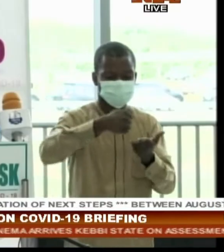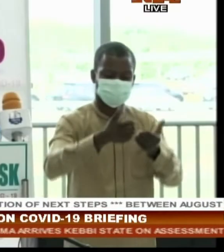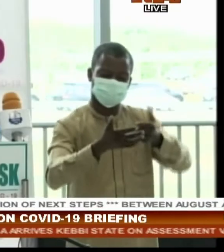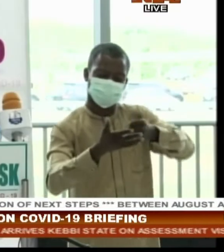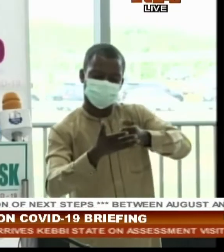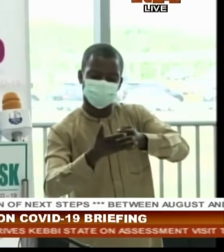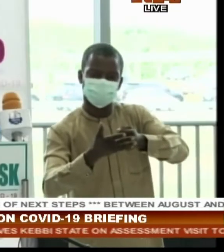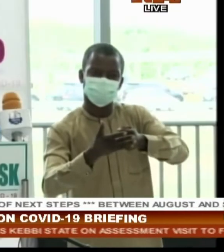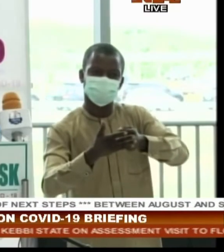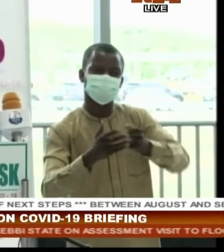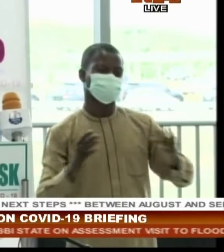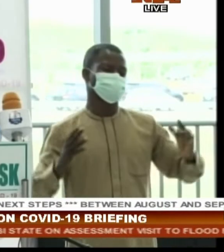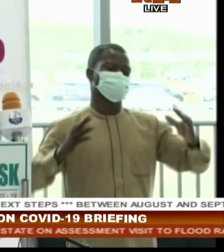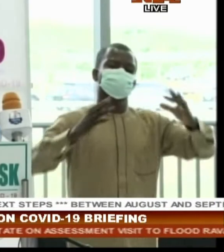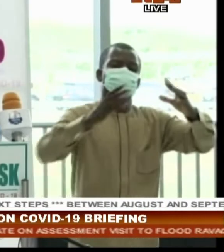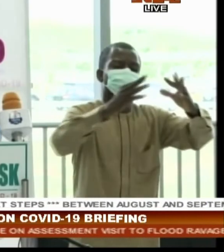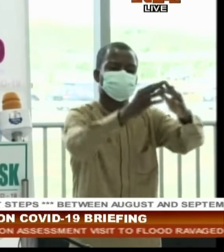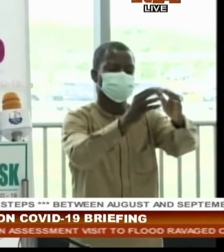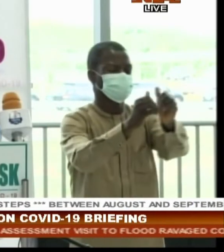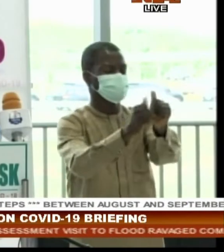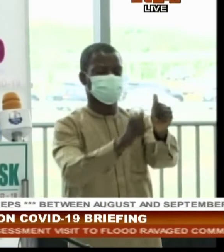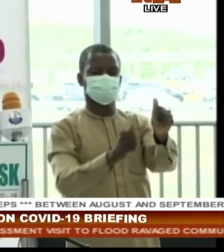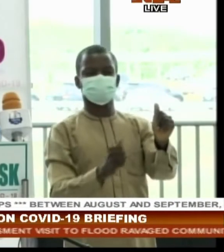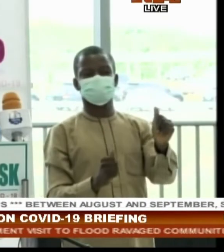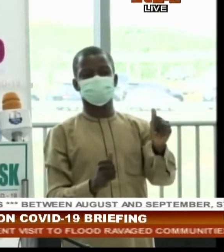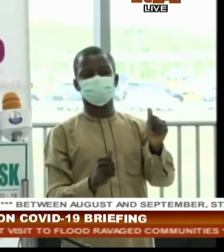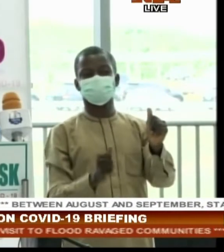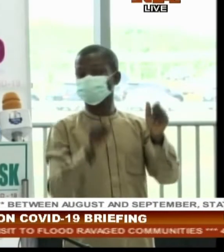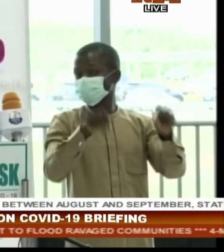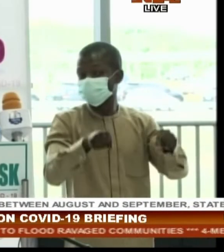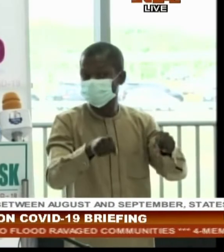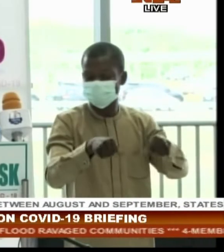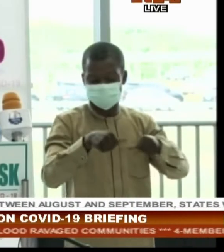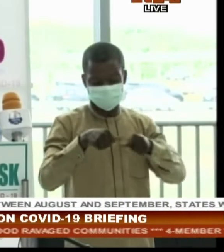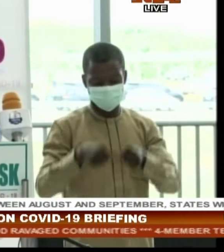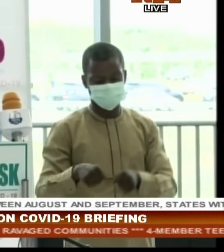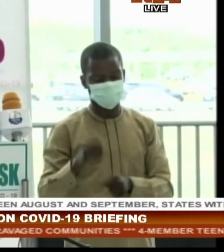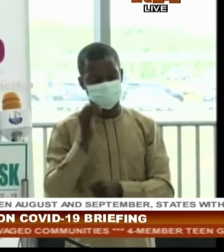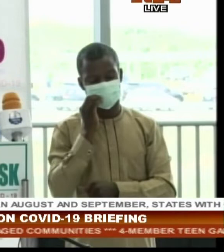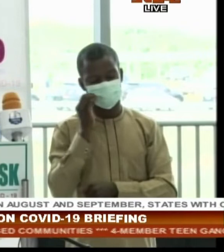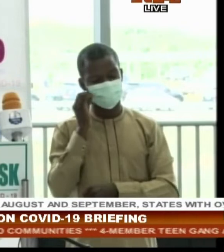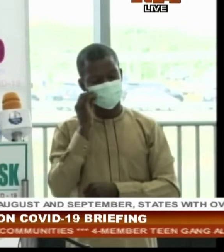environments, and as much as possible, staying at home.